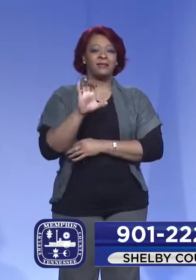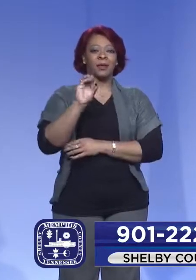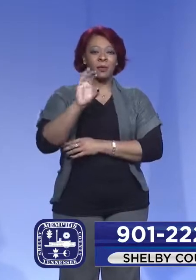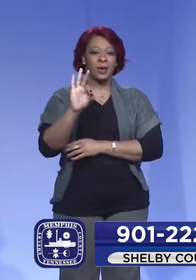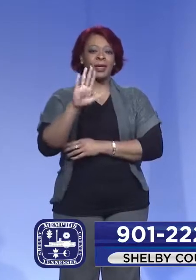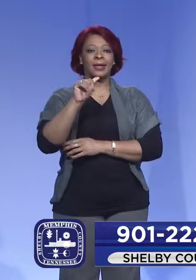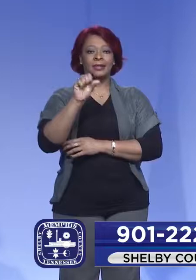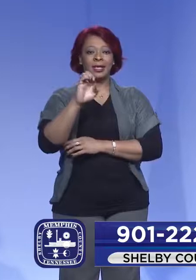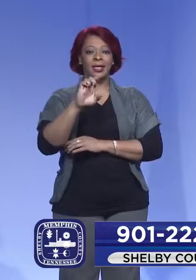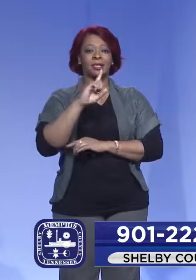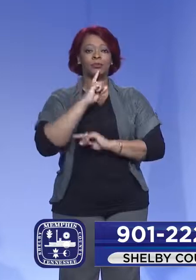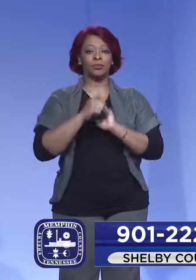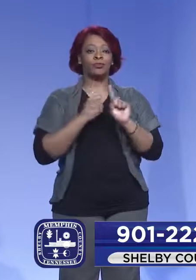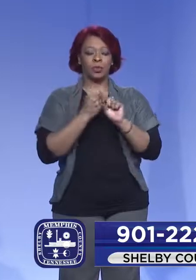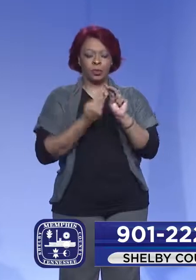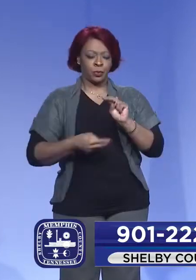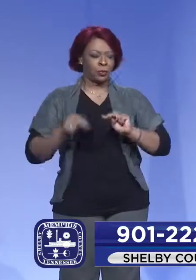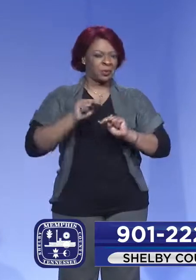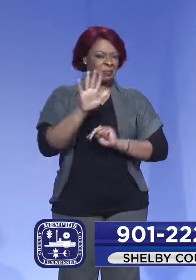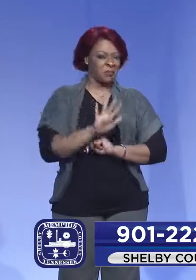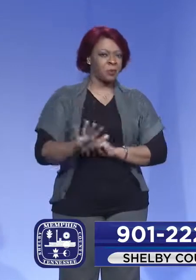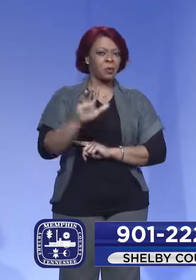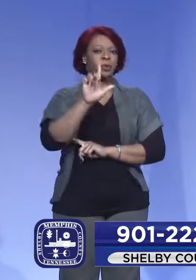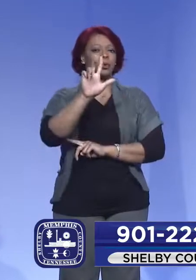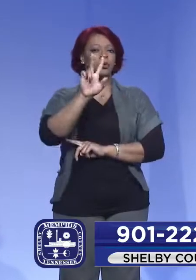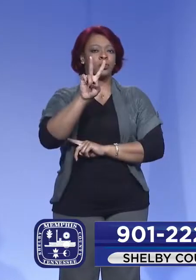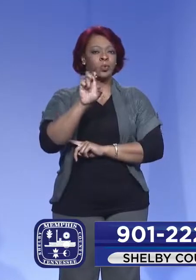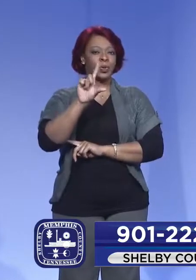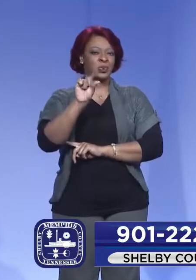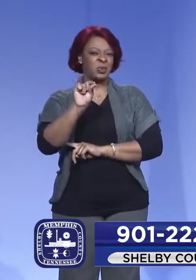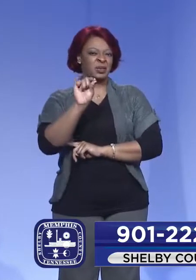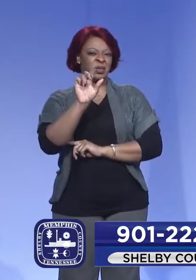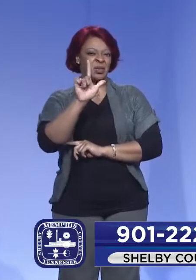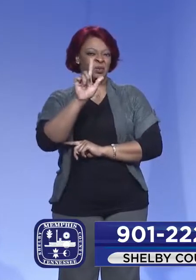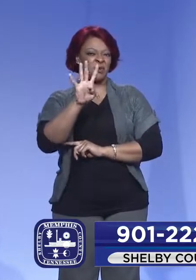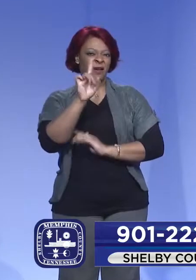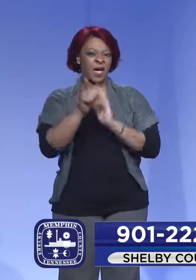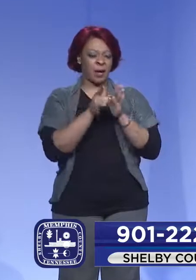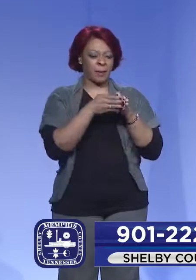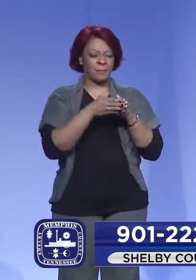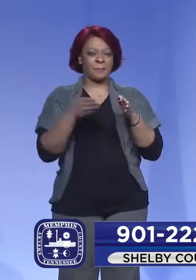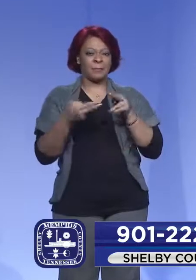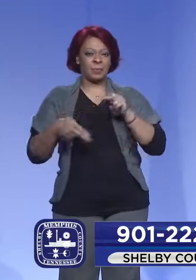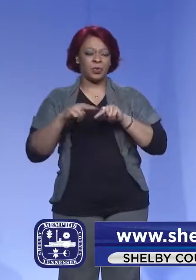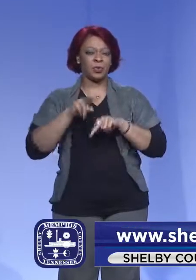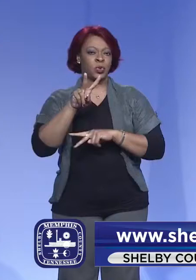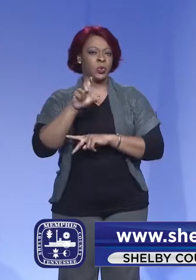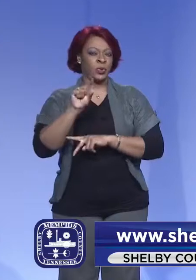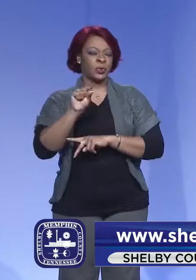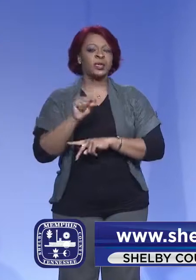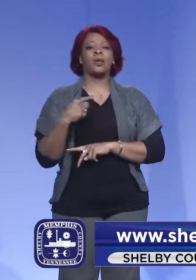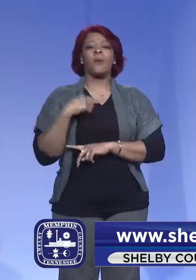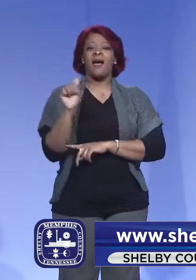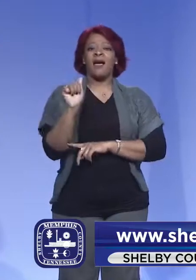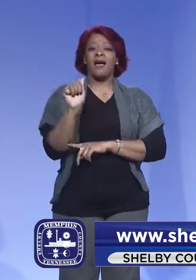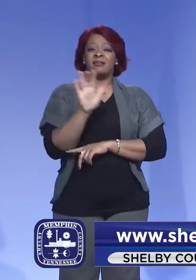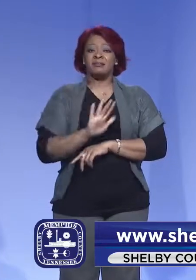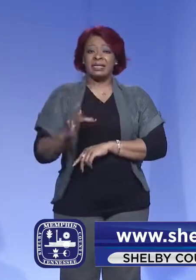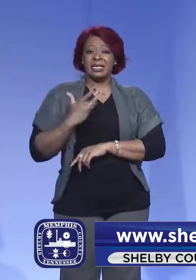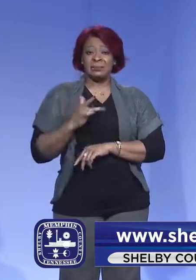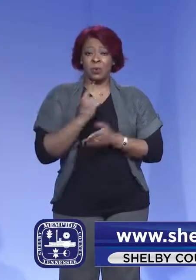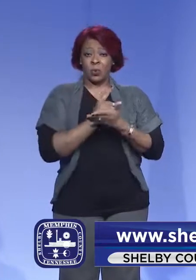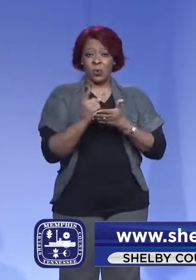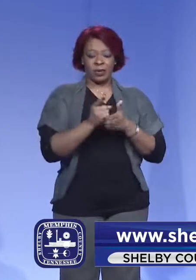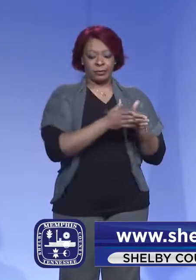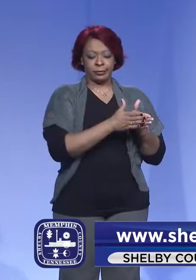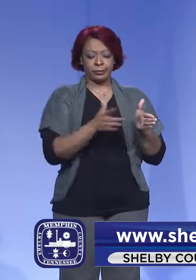83,709 cases, and that's an increase of 220 in a 24-hour period. We have been averaging over the past